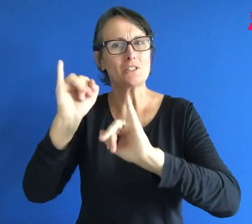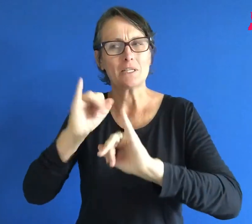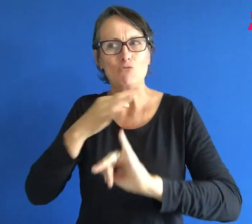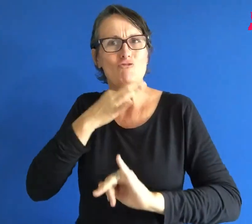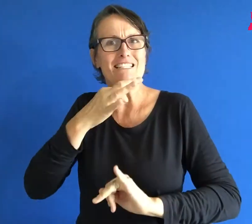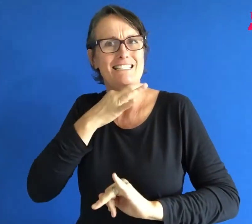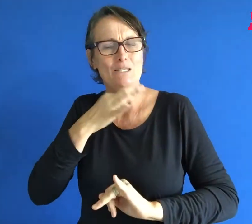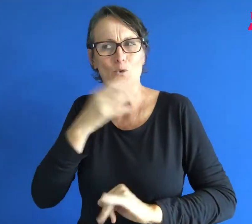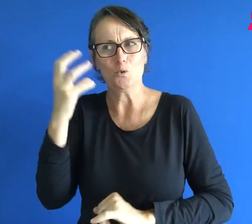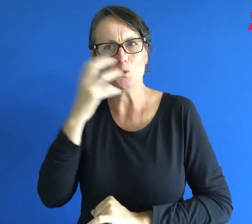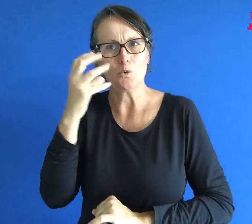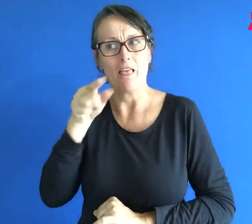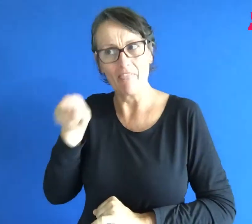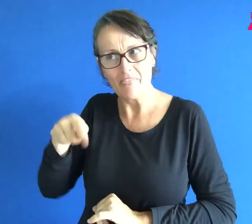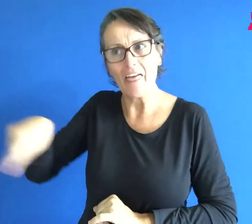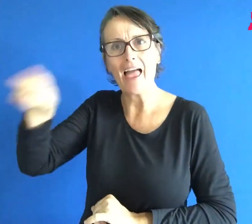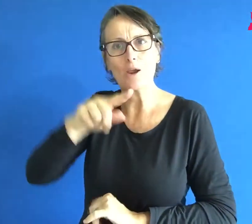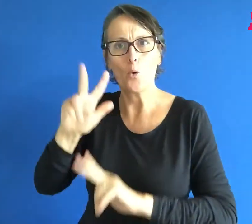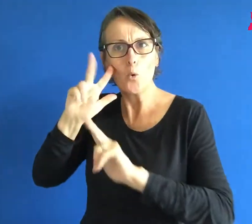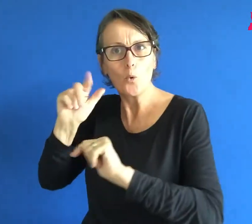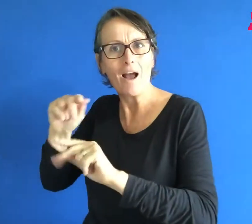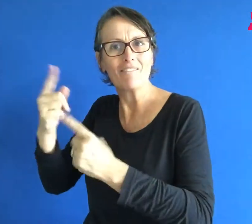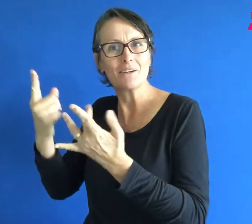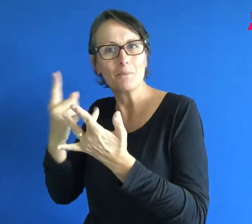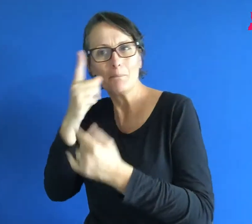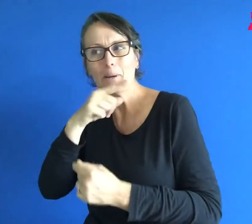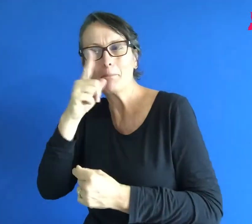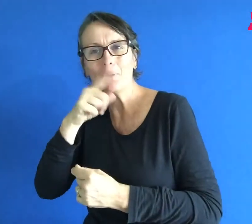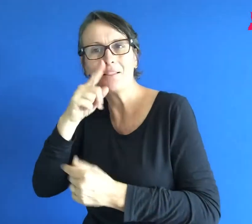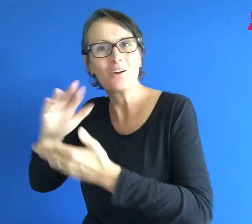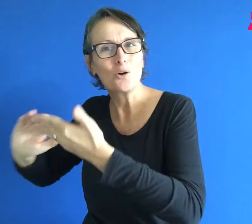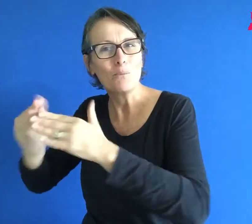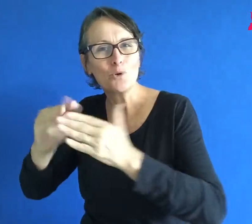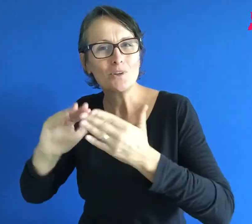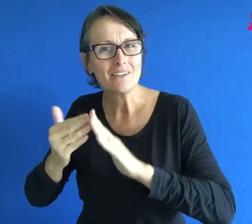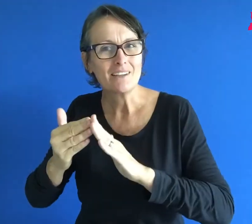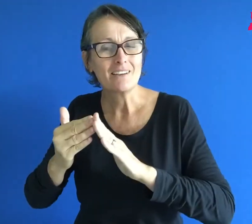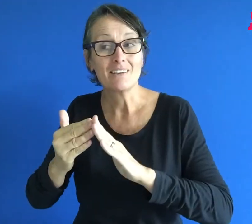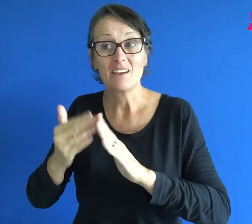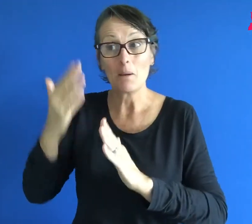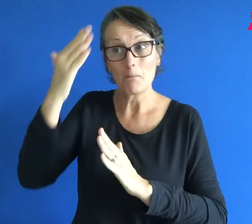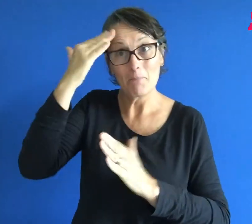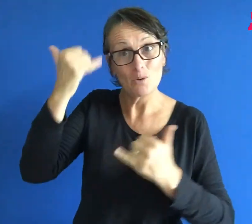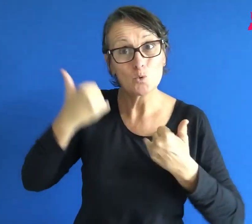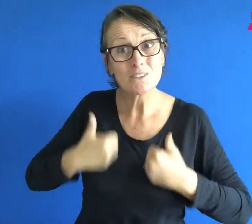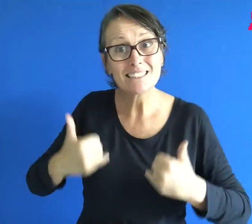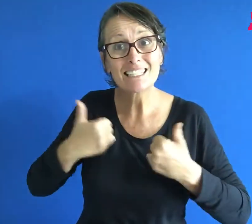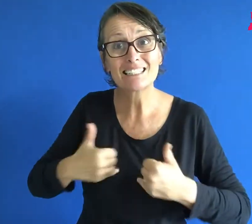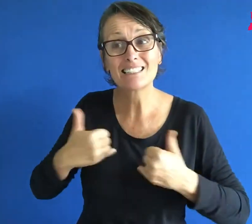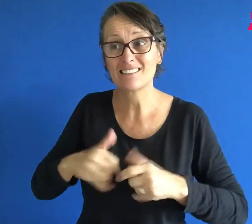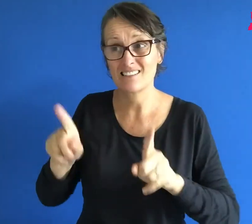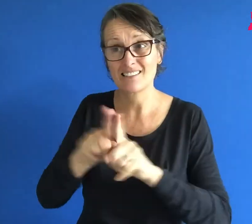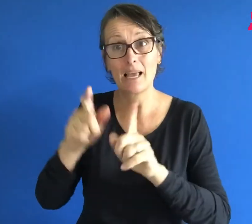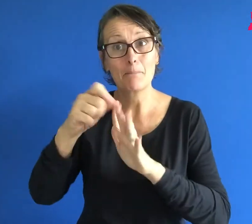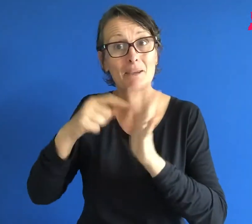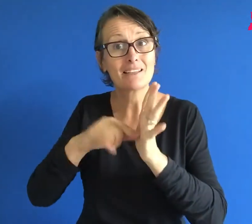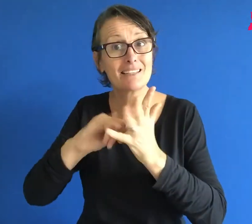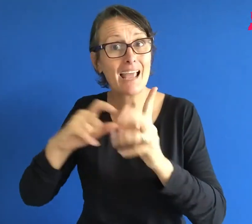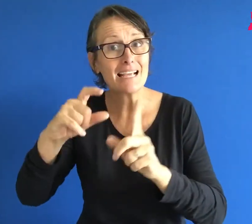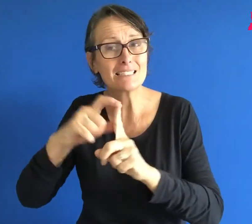the community, and to have like a serious mental health issue like he experienced after all, you know,